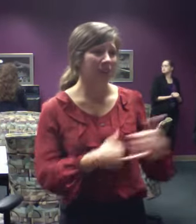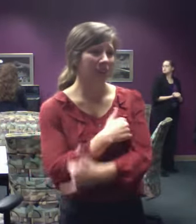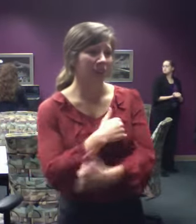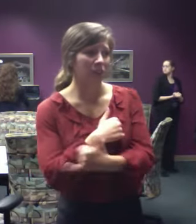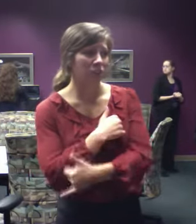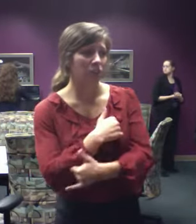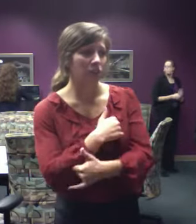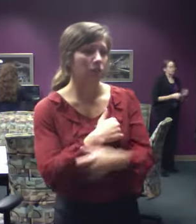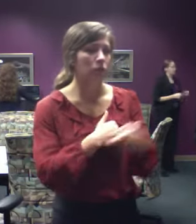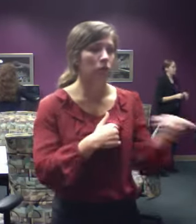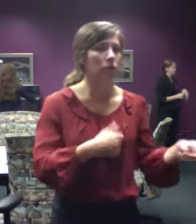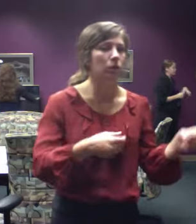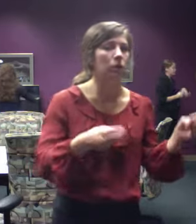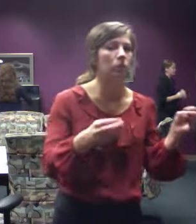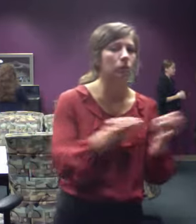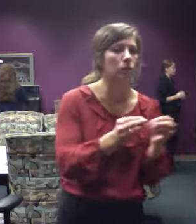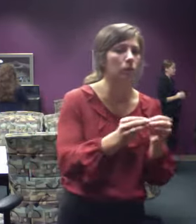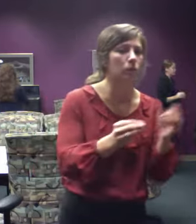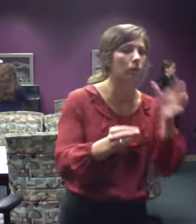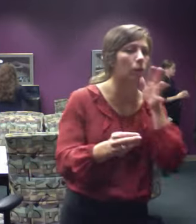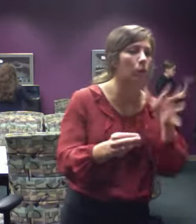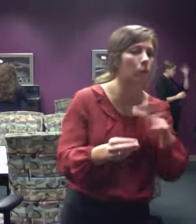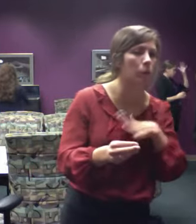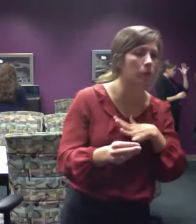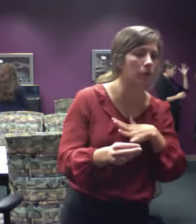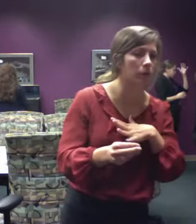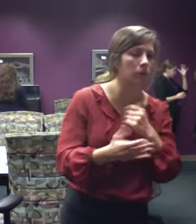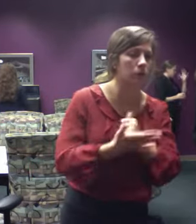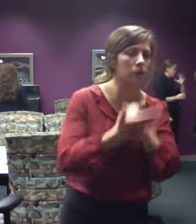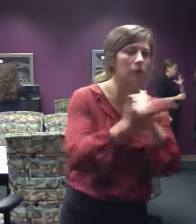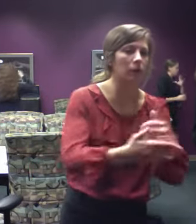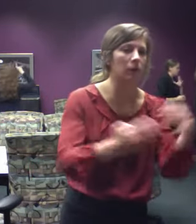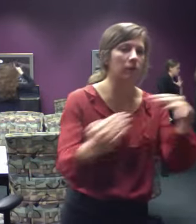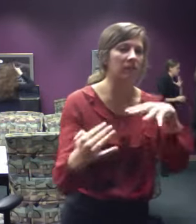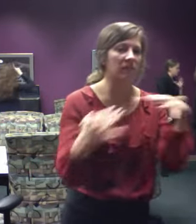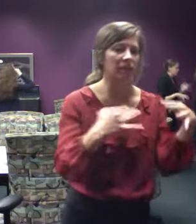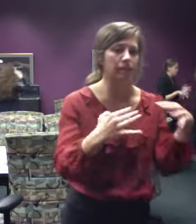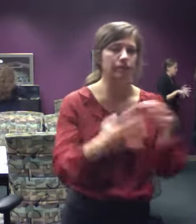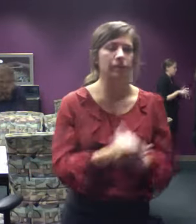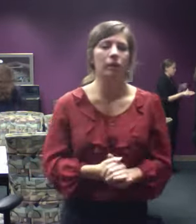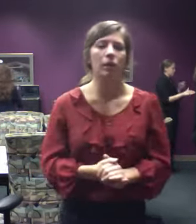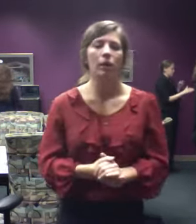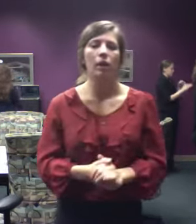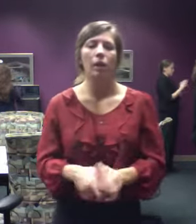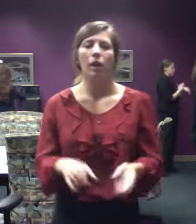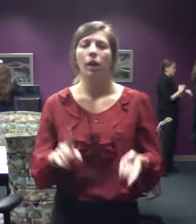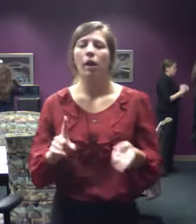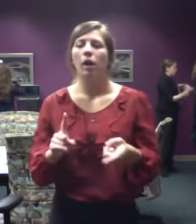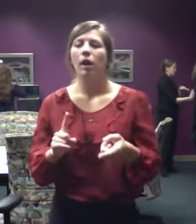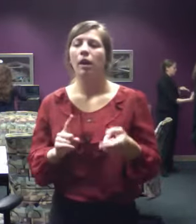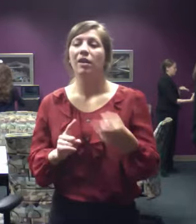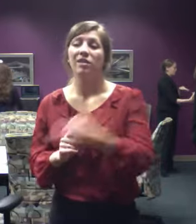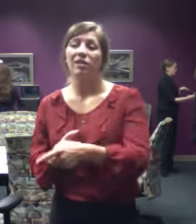have near the figures. Plus, the Germans were sexist. When it came to taking a reprisal